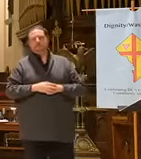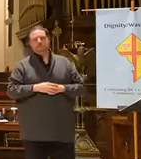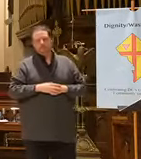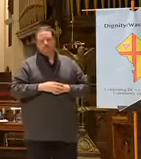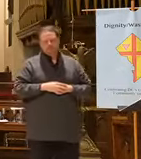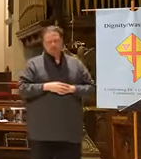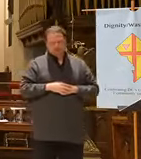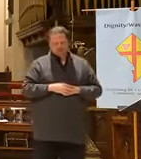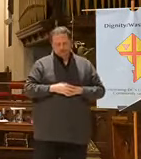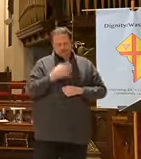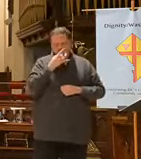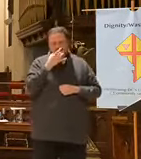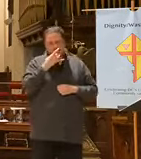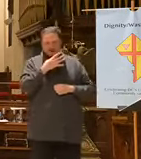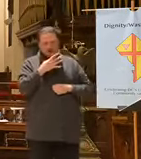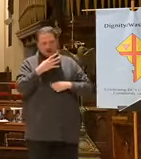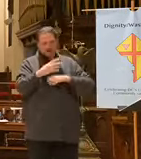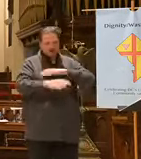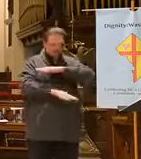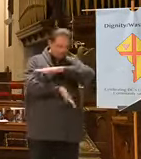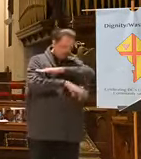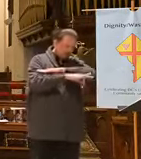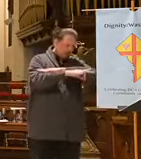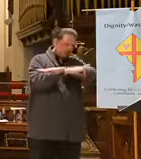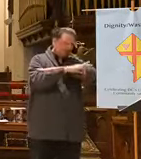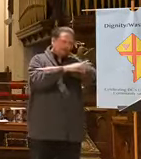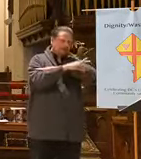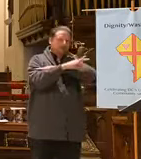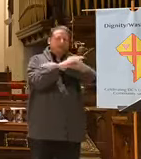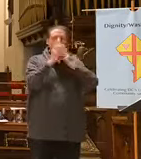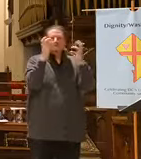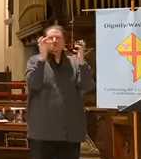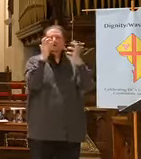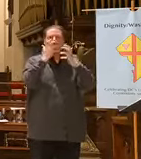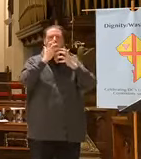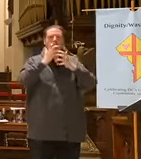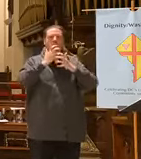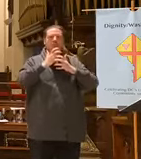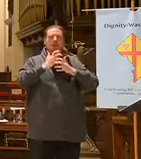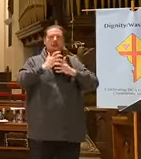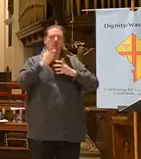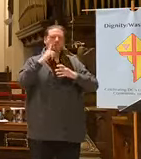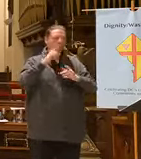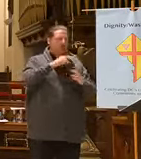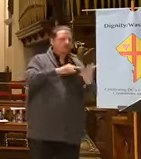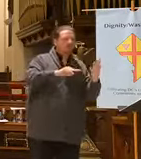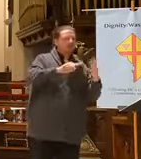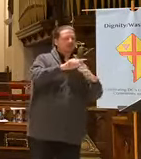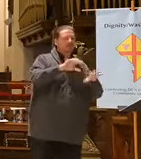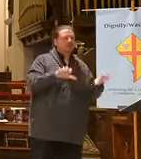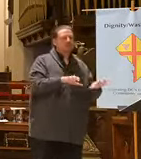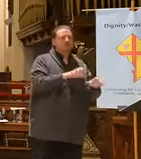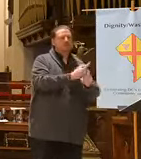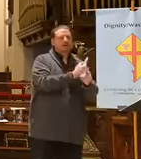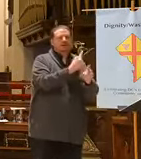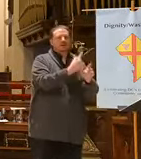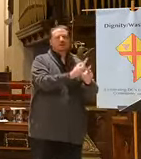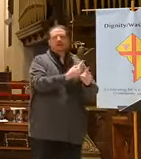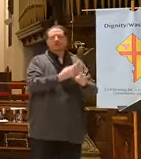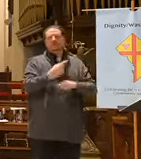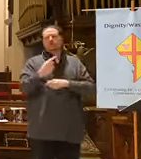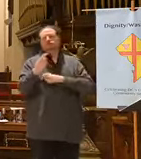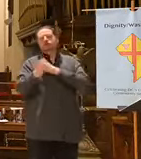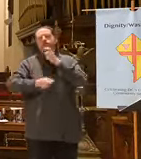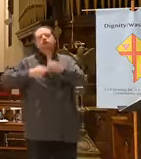upright. A light rises in the darkness for the upright. Is